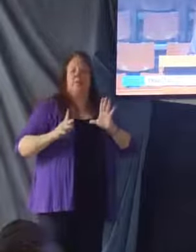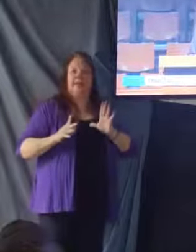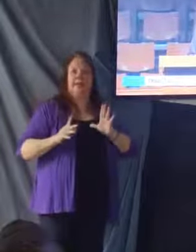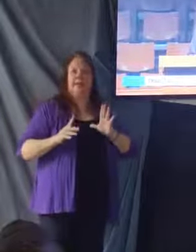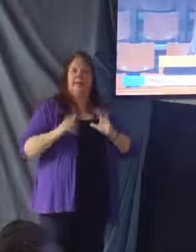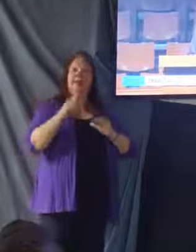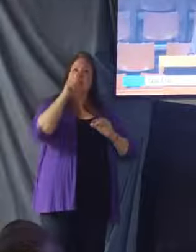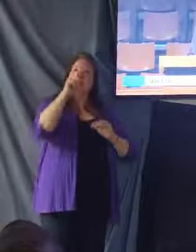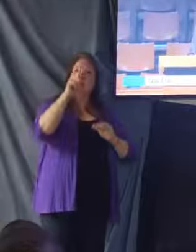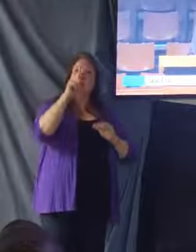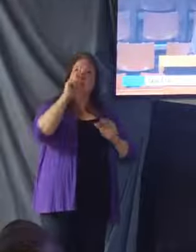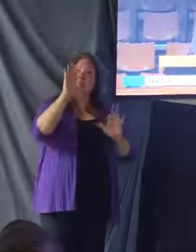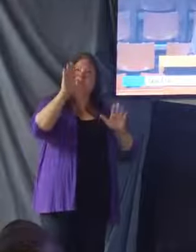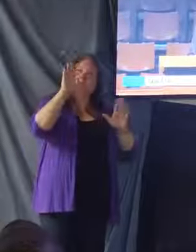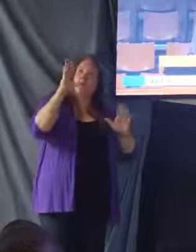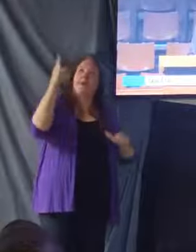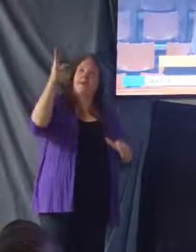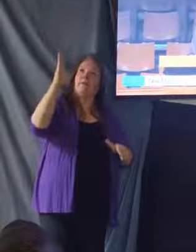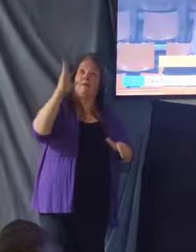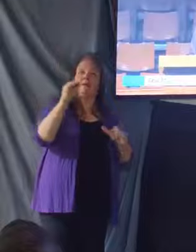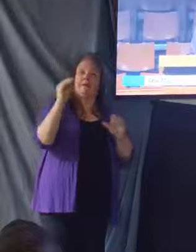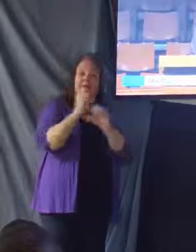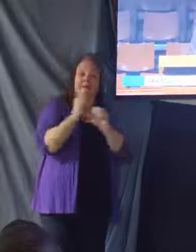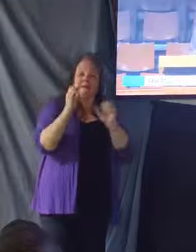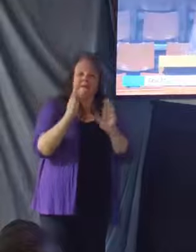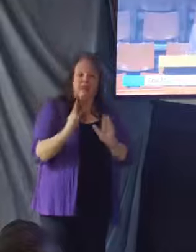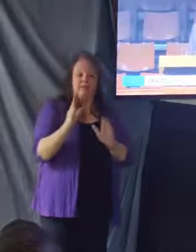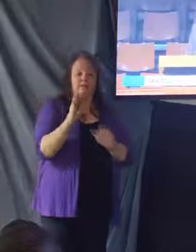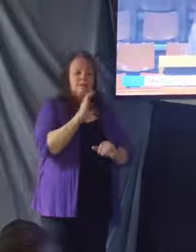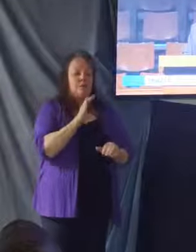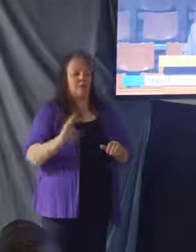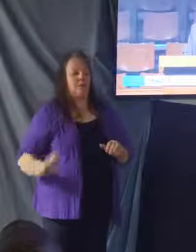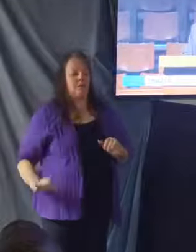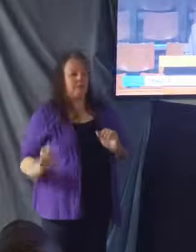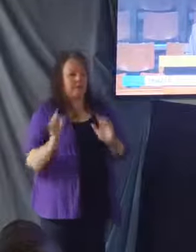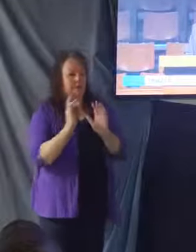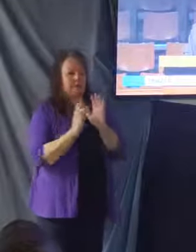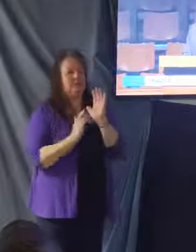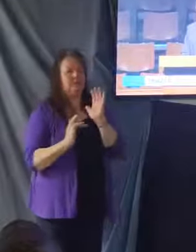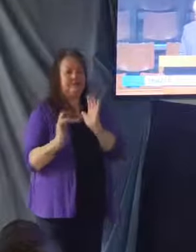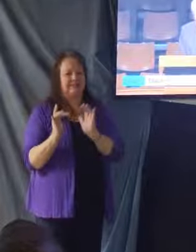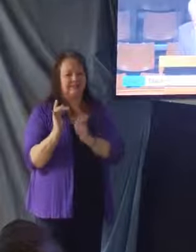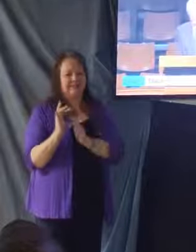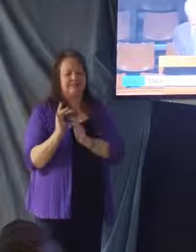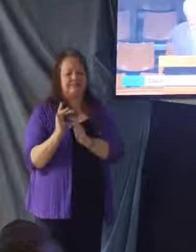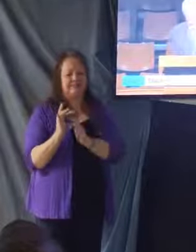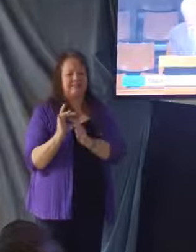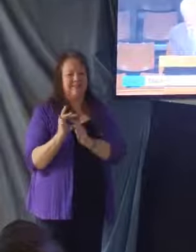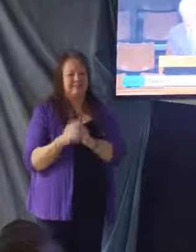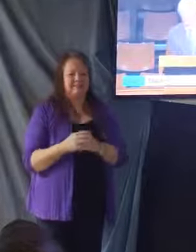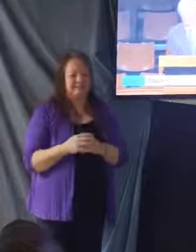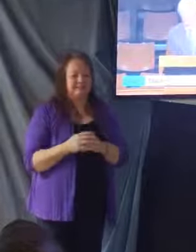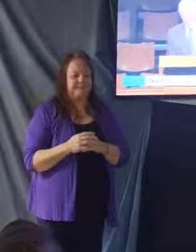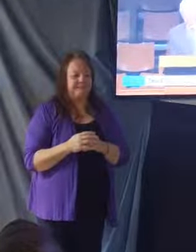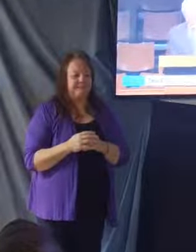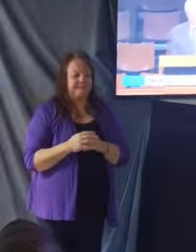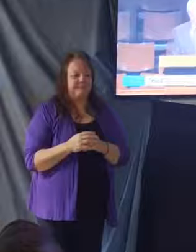who is our great God and Savior, Christ Jesus.